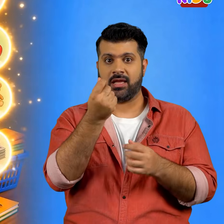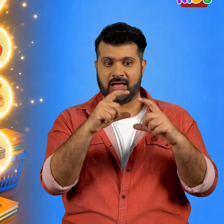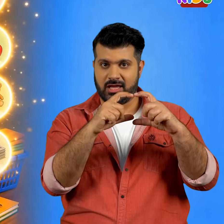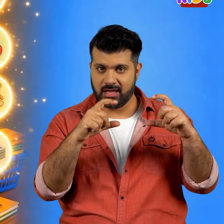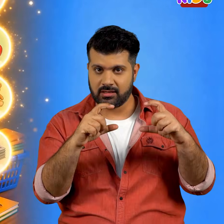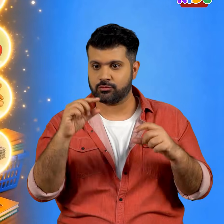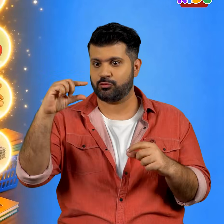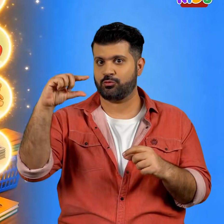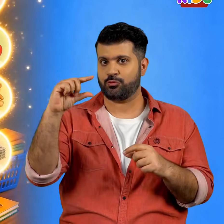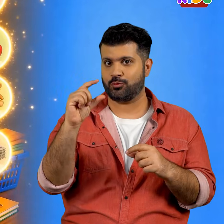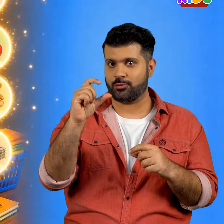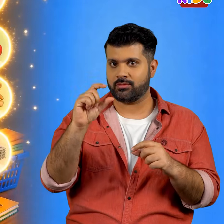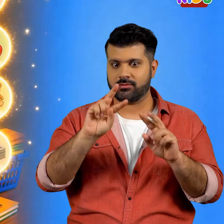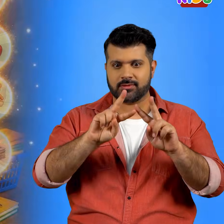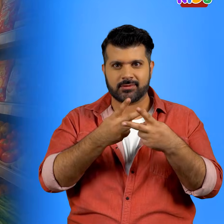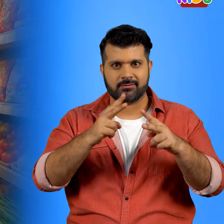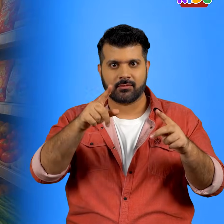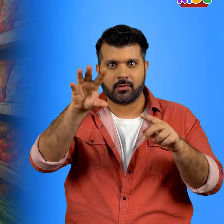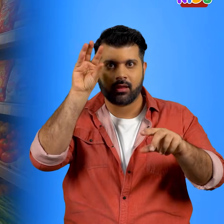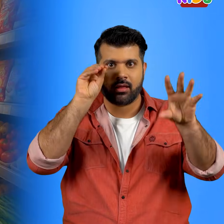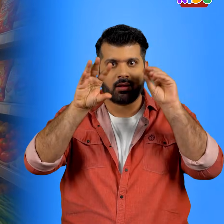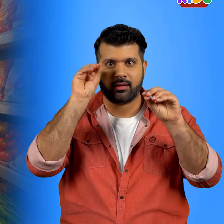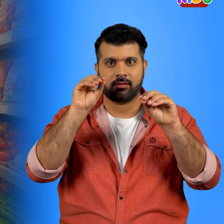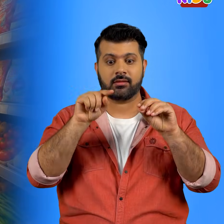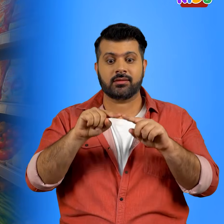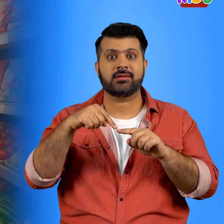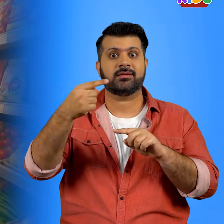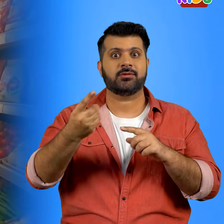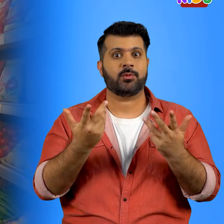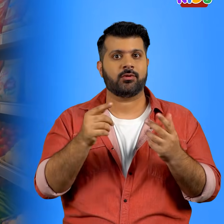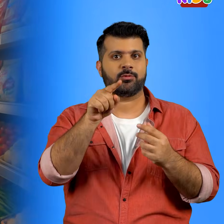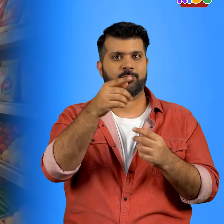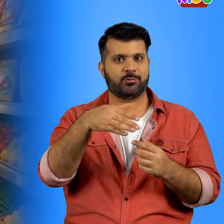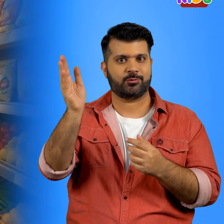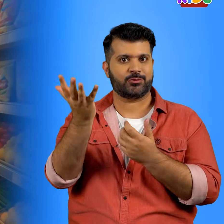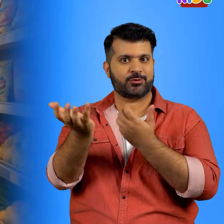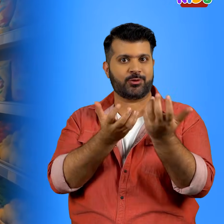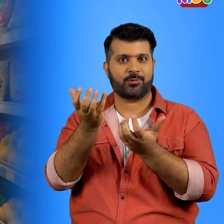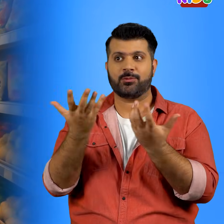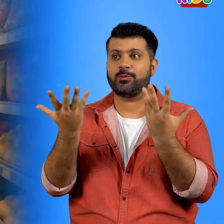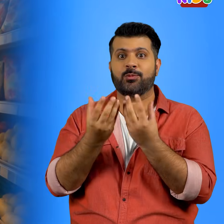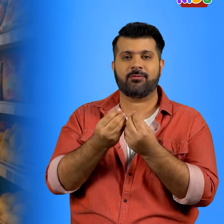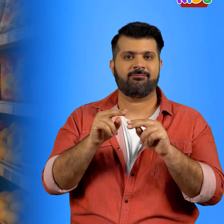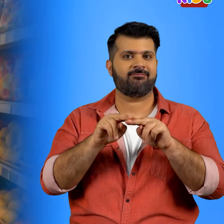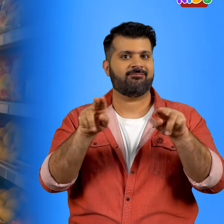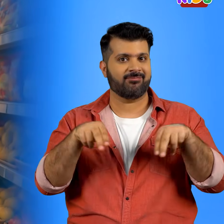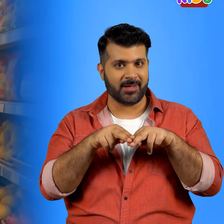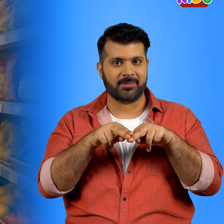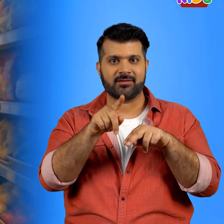cash, and coins. After learning these, what comes next? The next time you go shopping with your